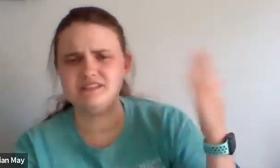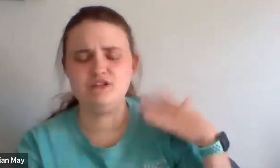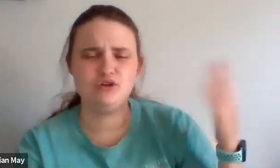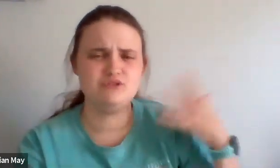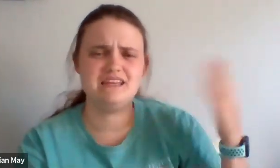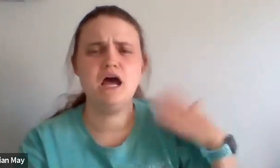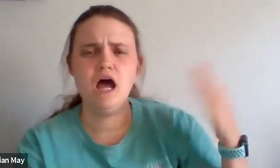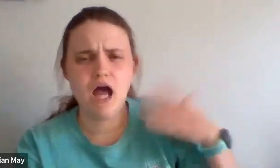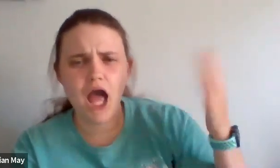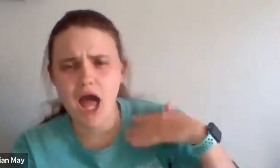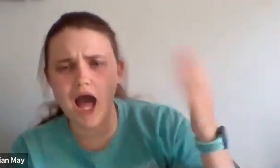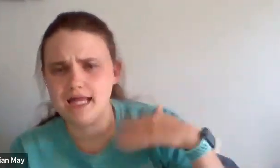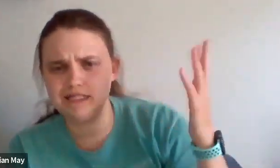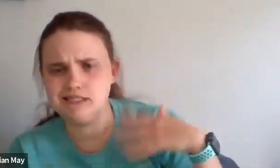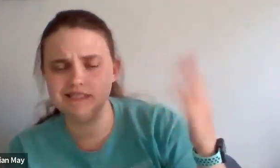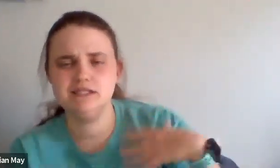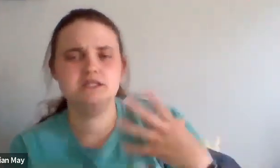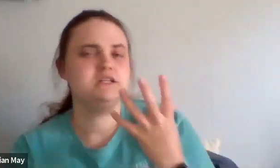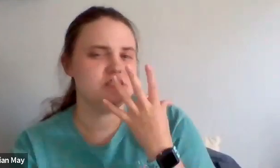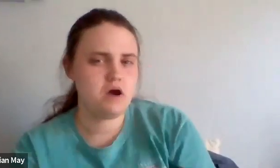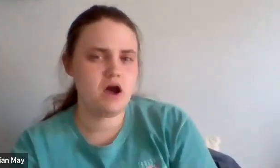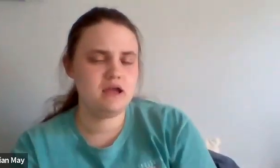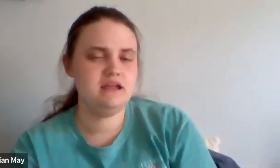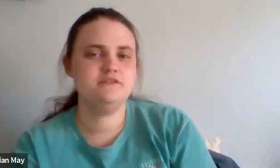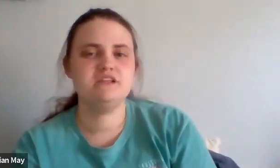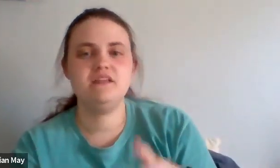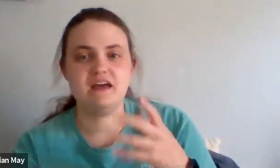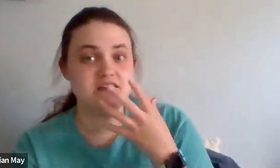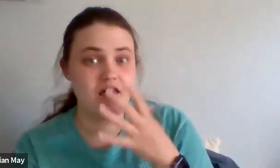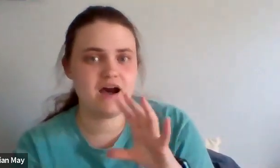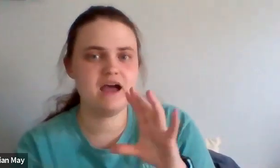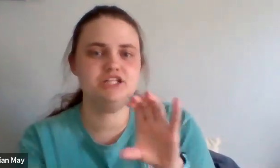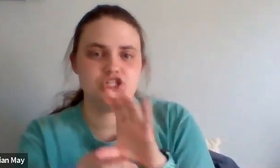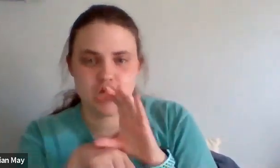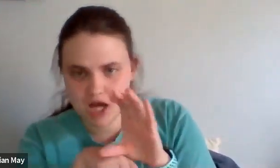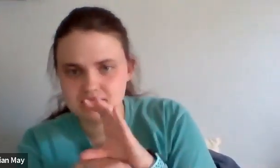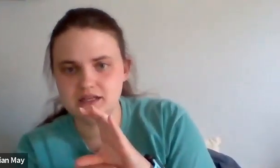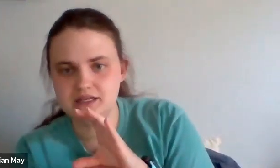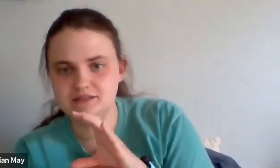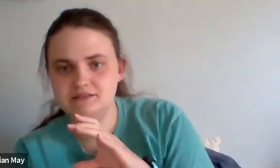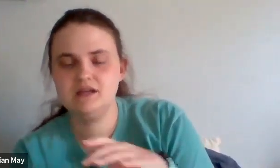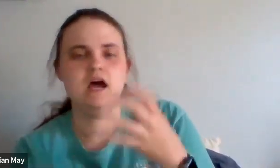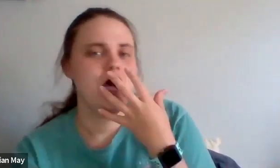see, you'll see hot. So hot. If you're saying like that's hot chocolate,